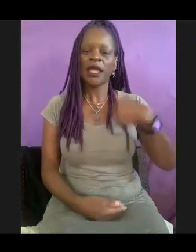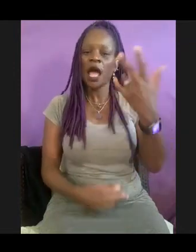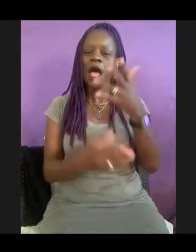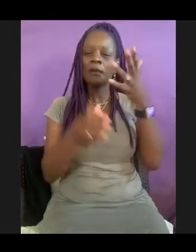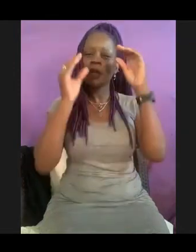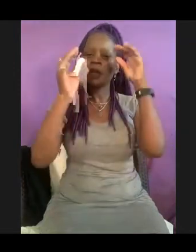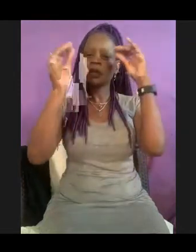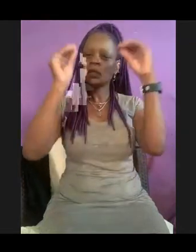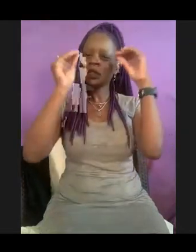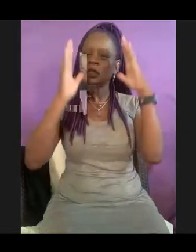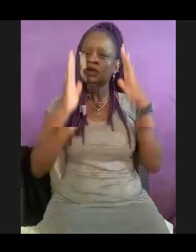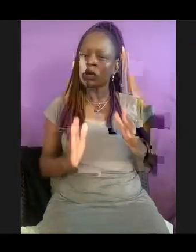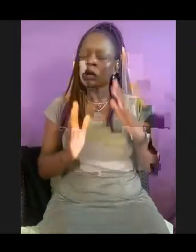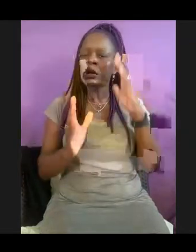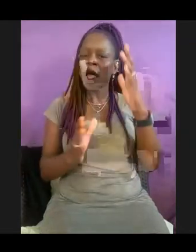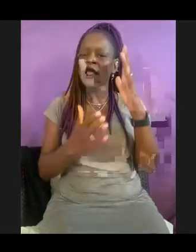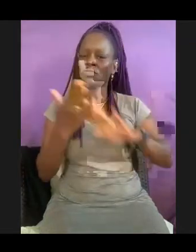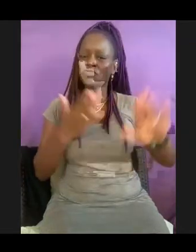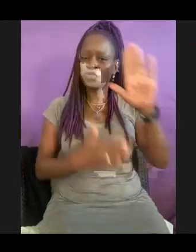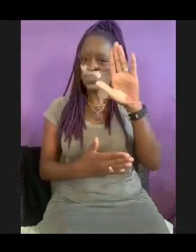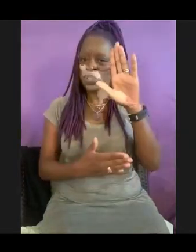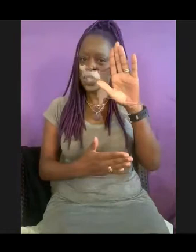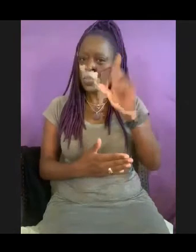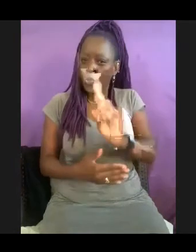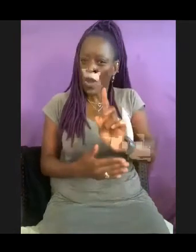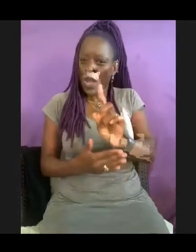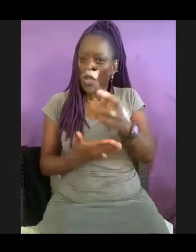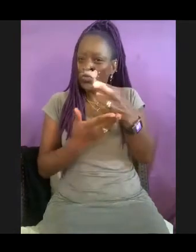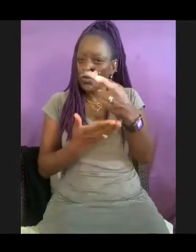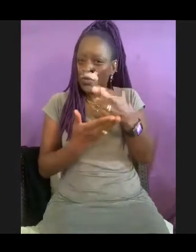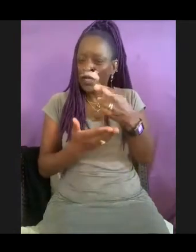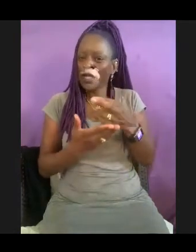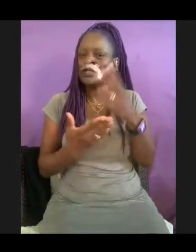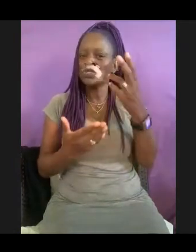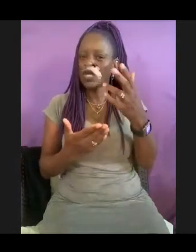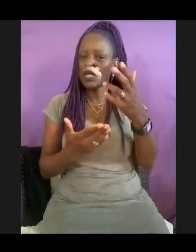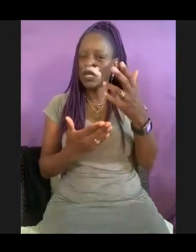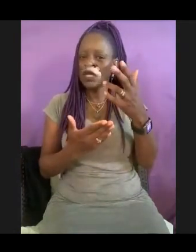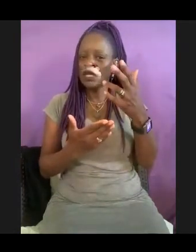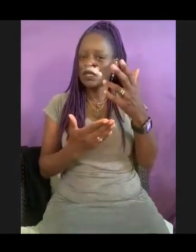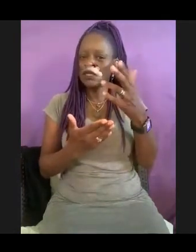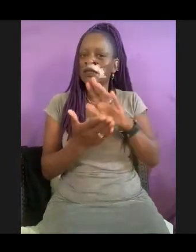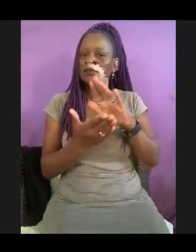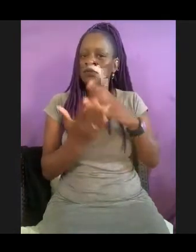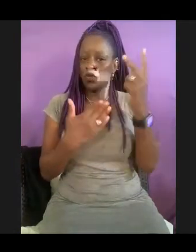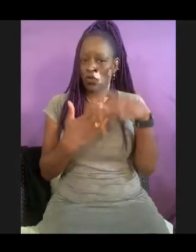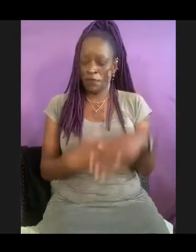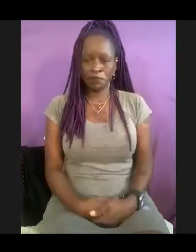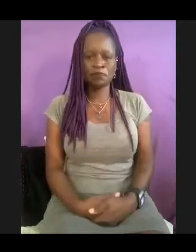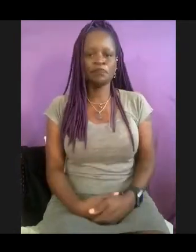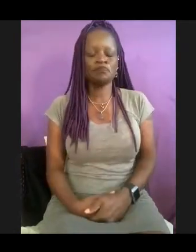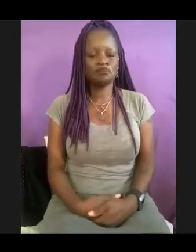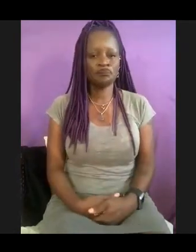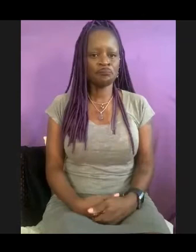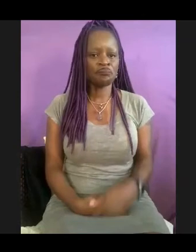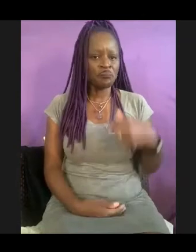University in the Rehabilitation and Addiction Counseling program. I am a